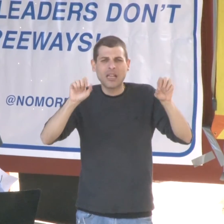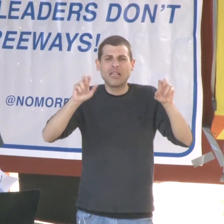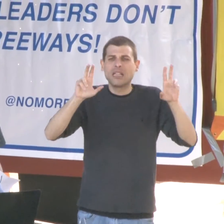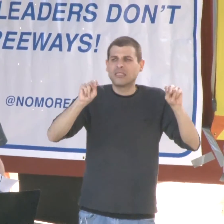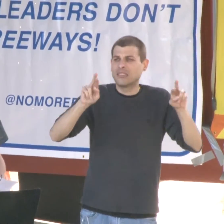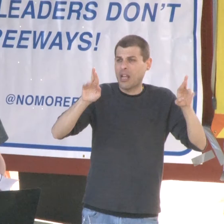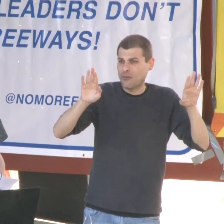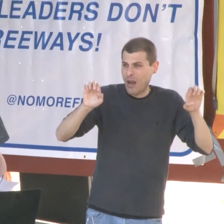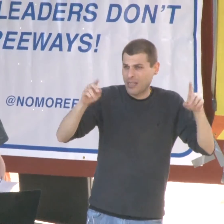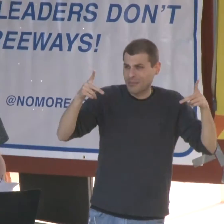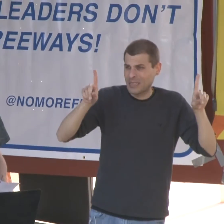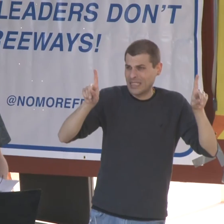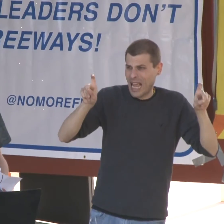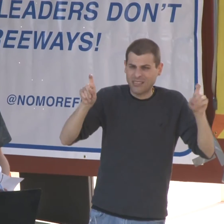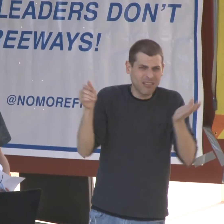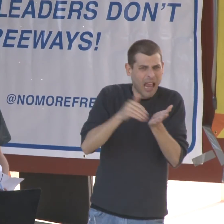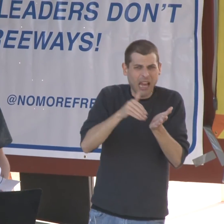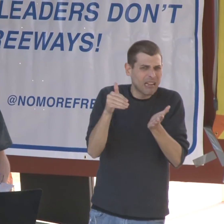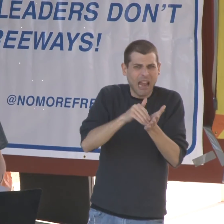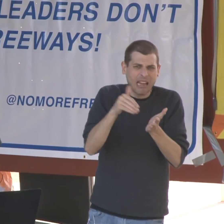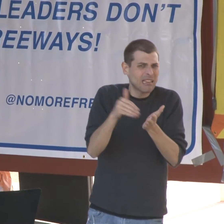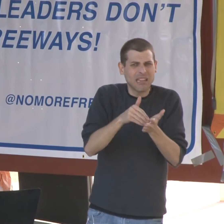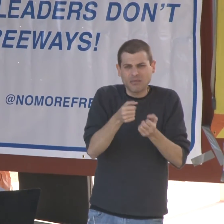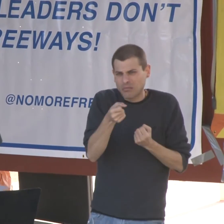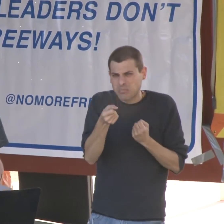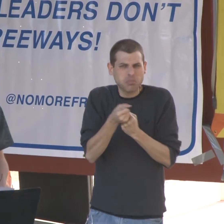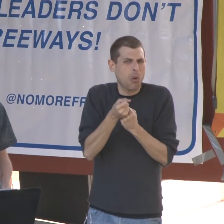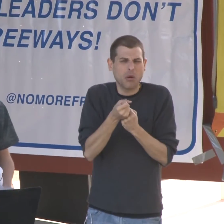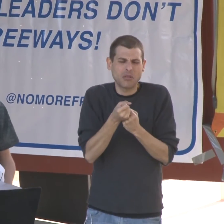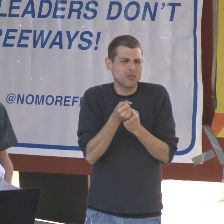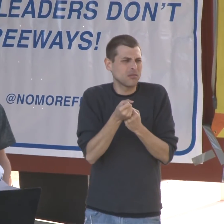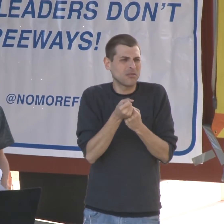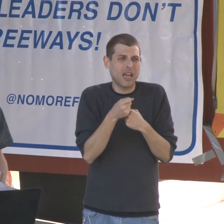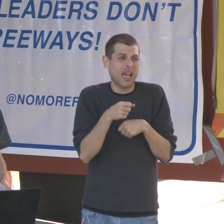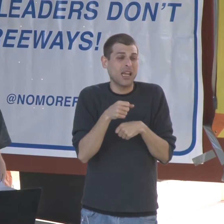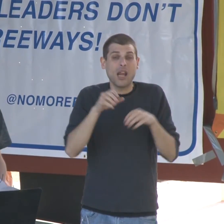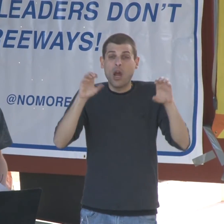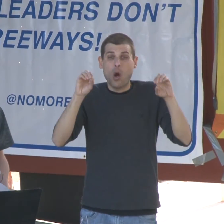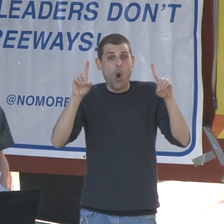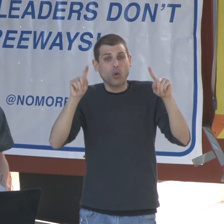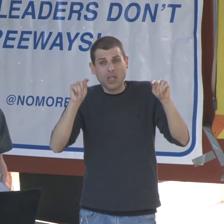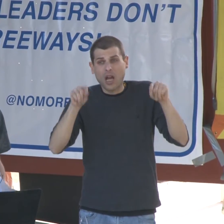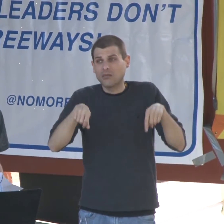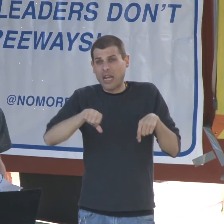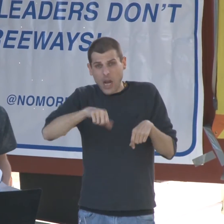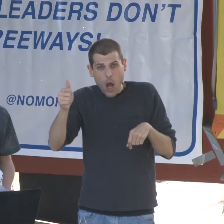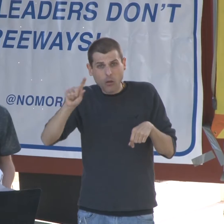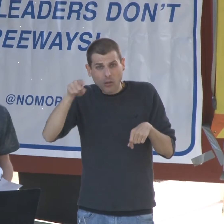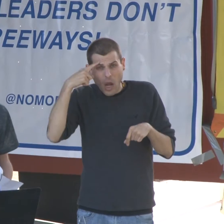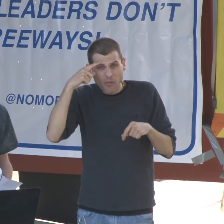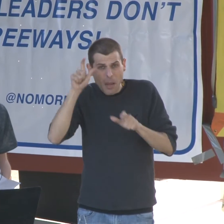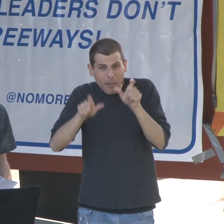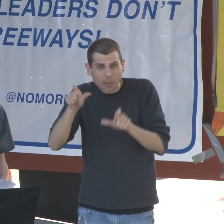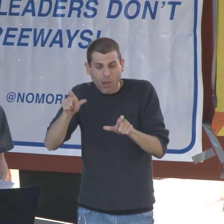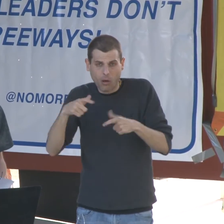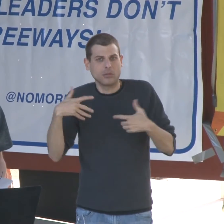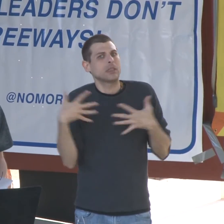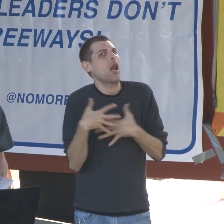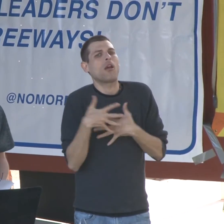which has really, you know, scared the crap out of a lot of elected officials in the last couple years.